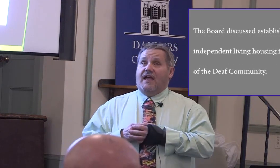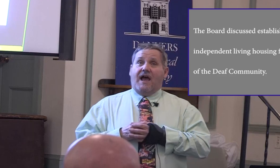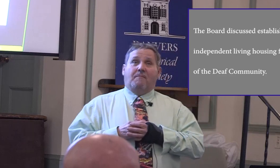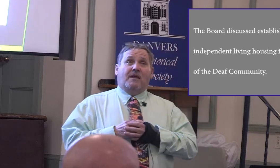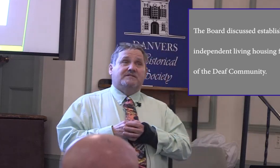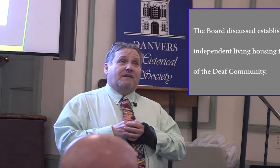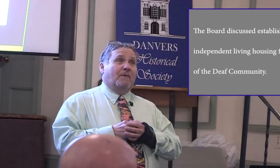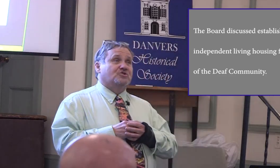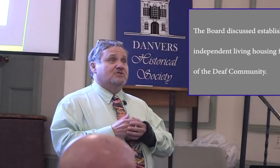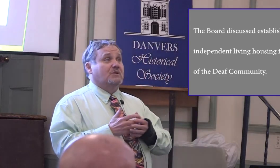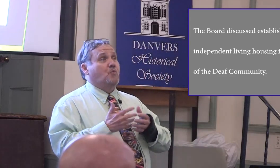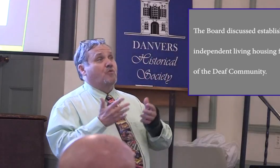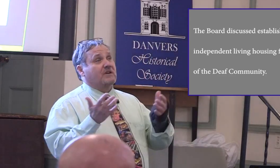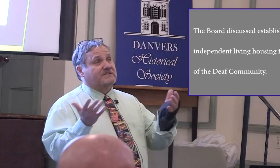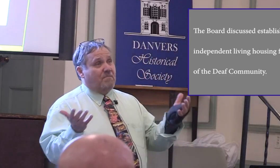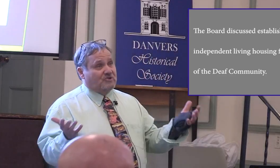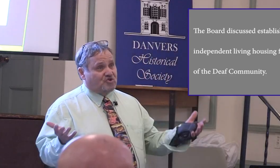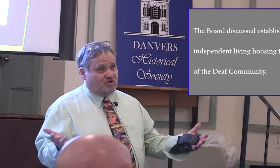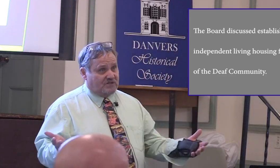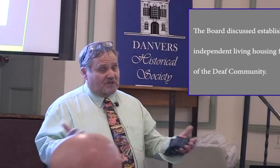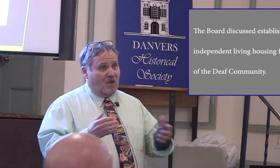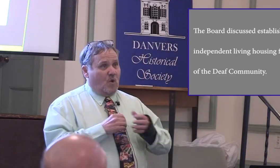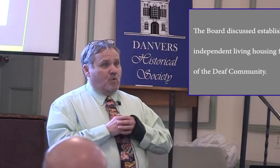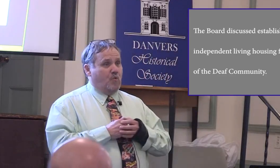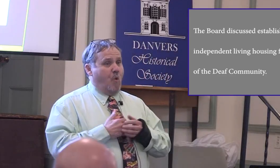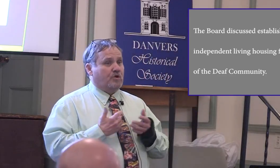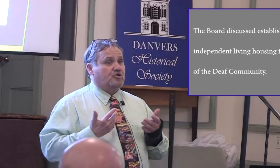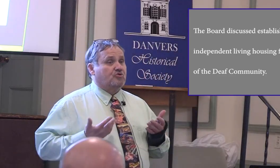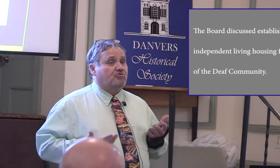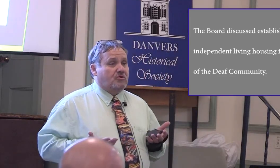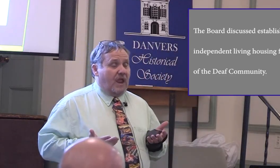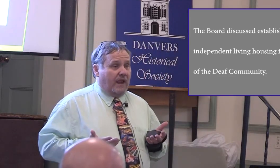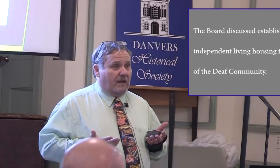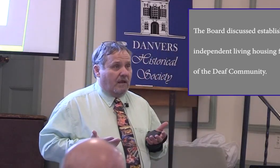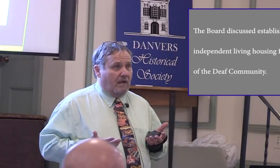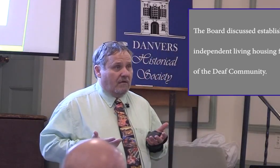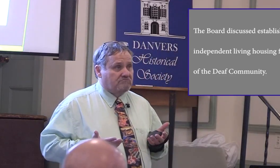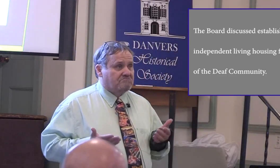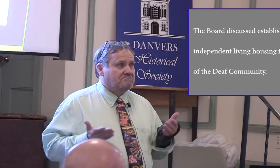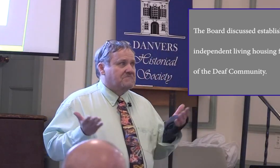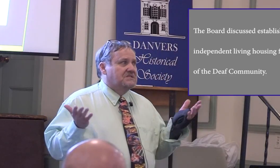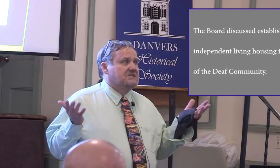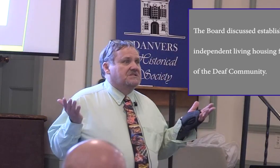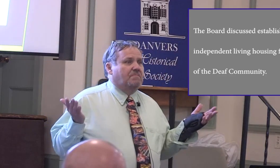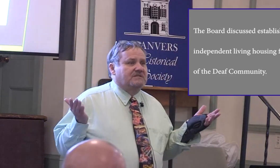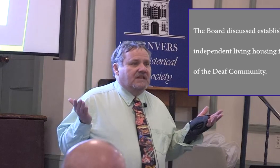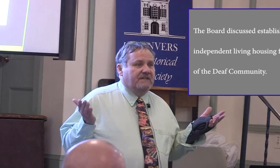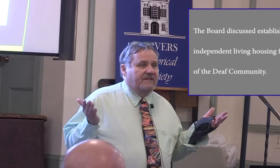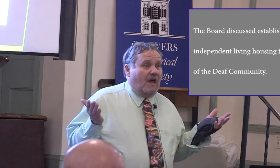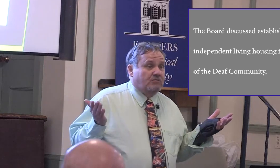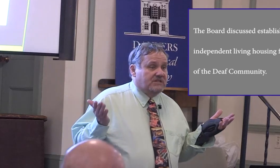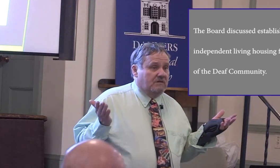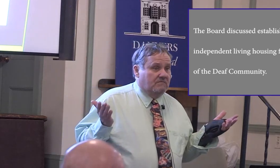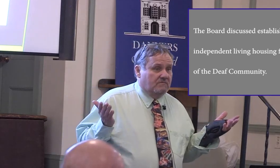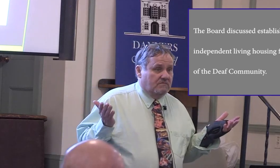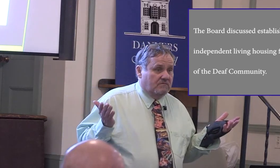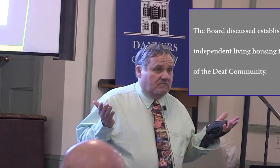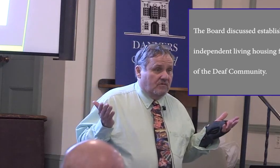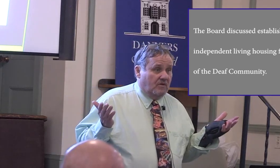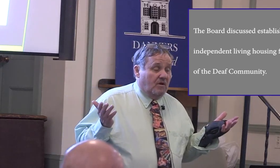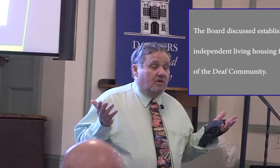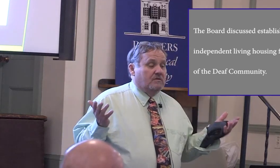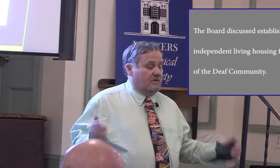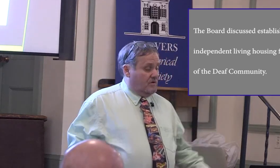at that time, as I mentioned, the more expansion, we wanted to create independent living housing.